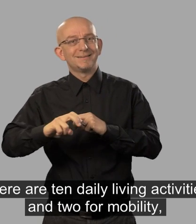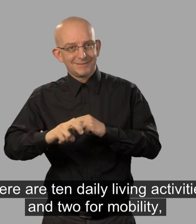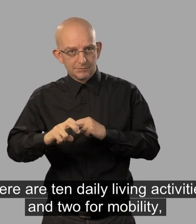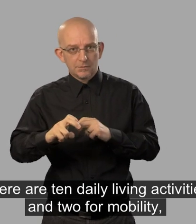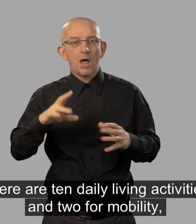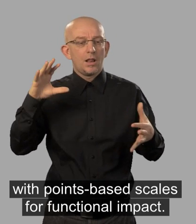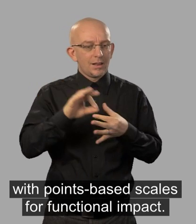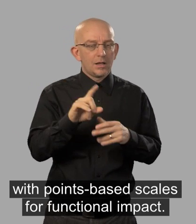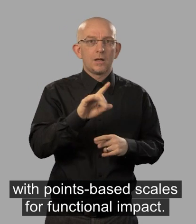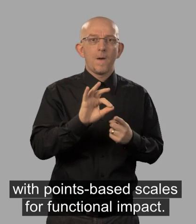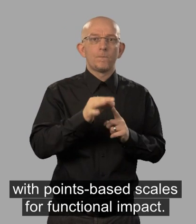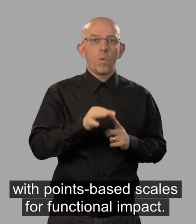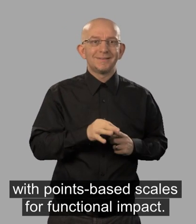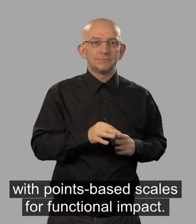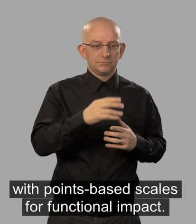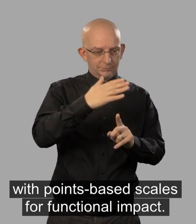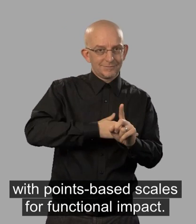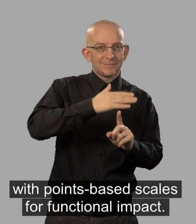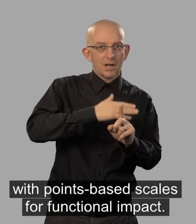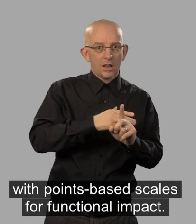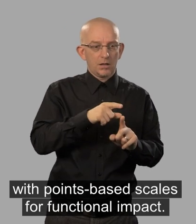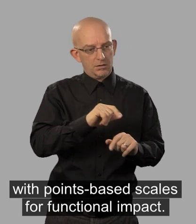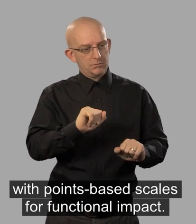points-based scales for functional impact.